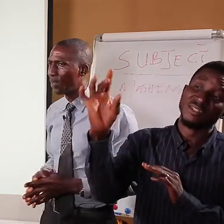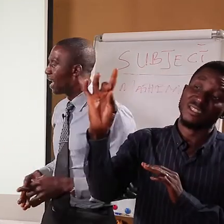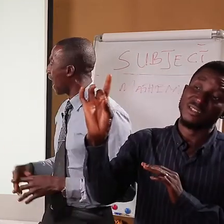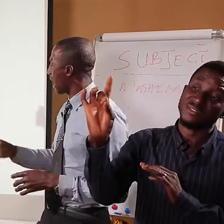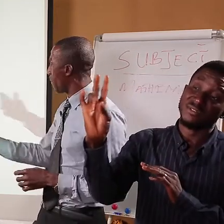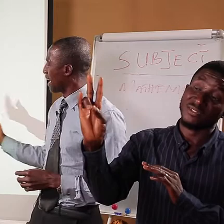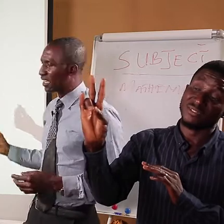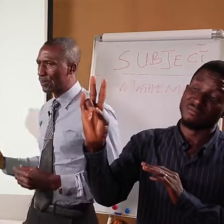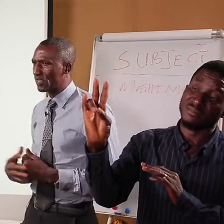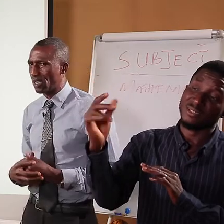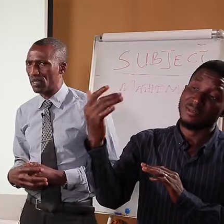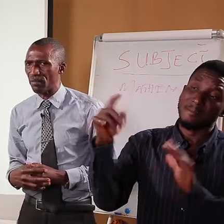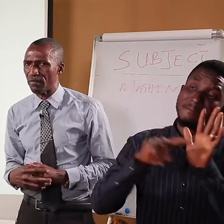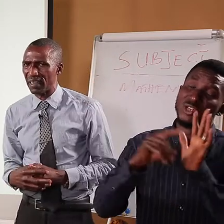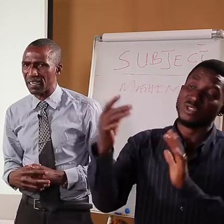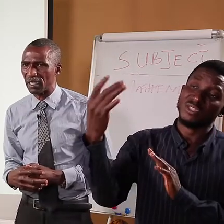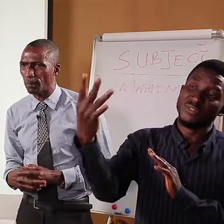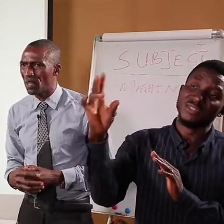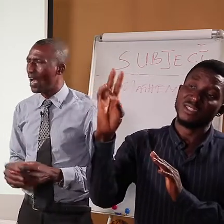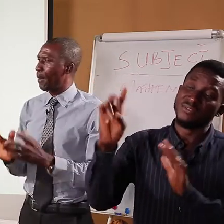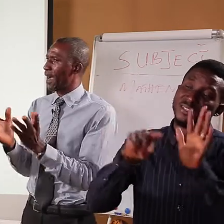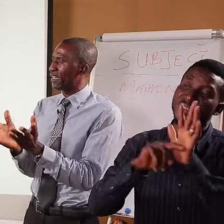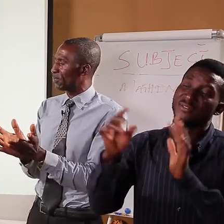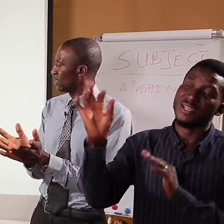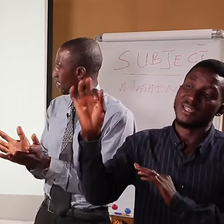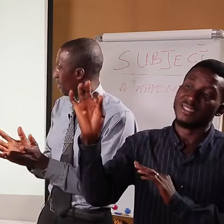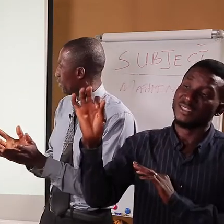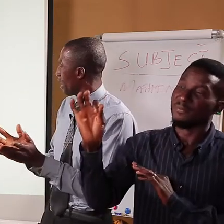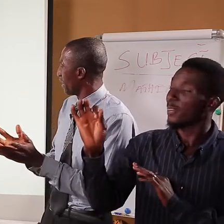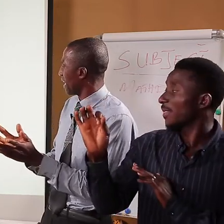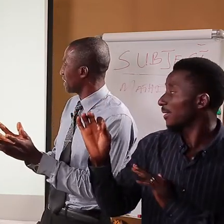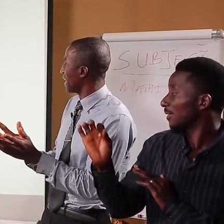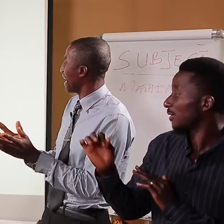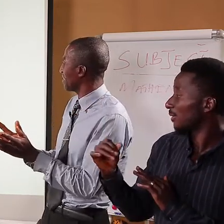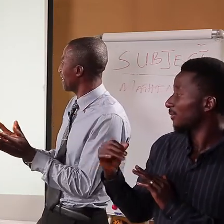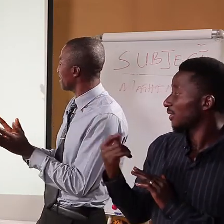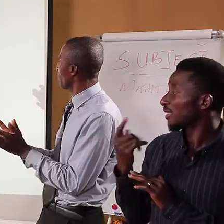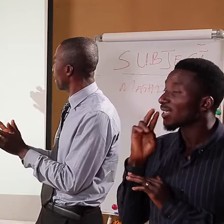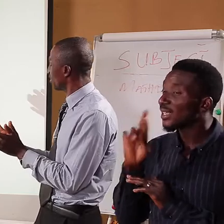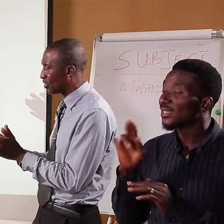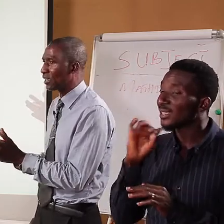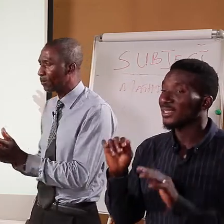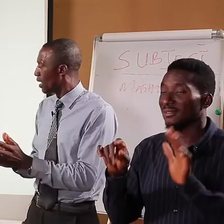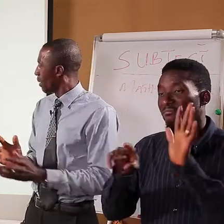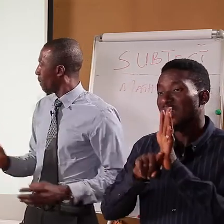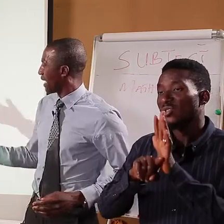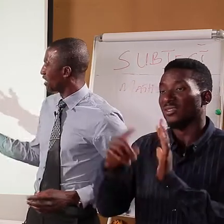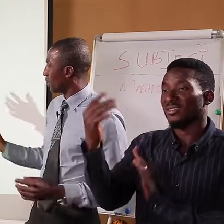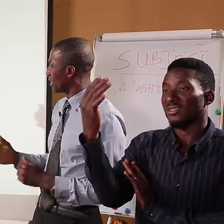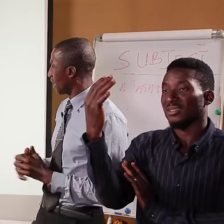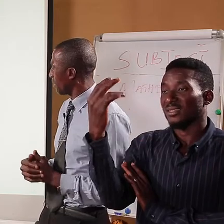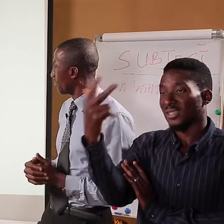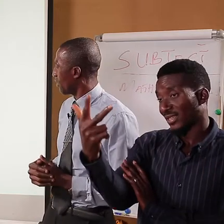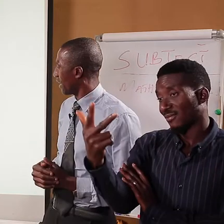19. I have minus 57 divided by 19. And minus 57 divided by 19, the answer is minus 3.